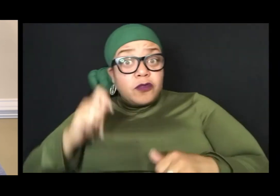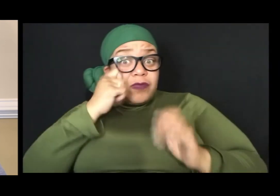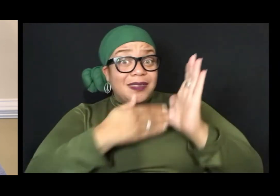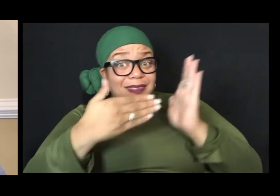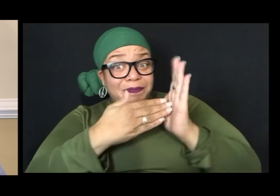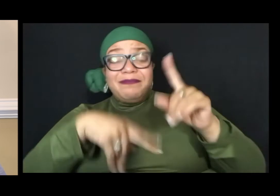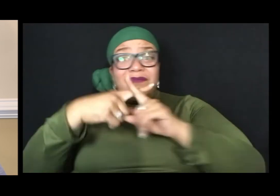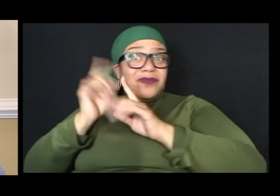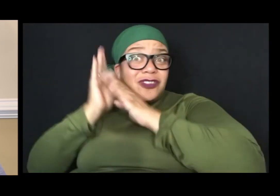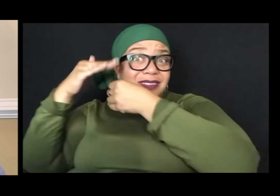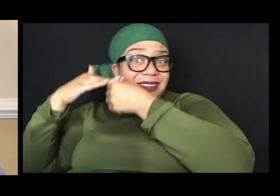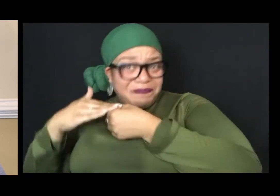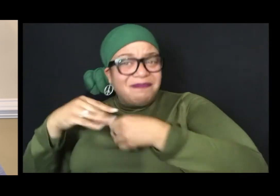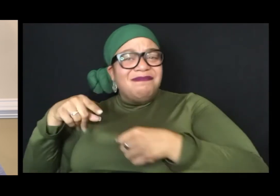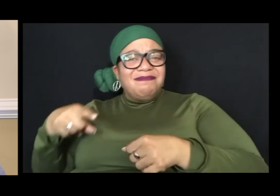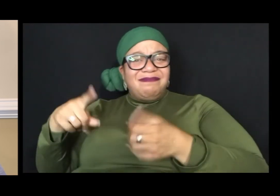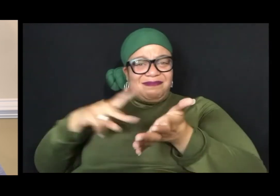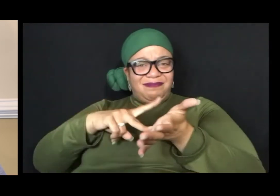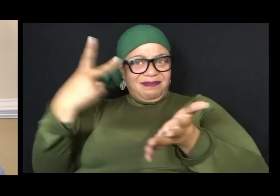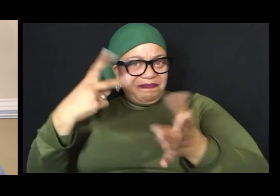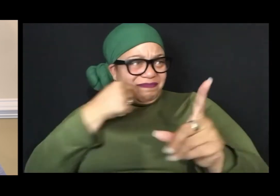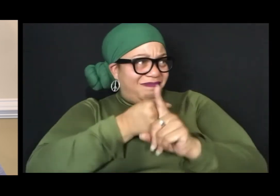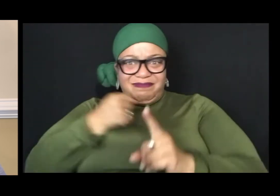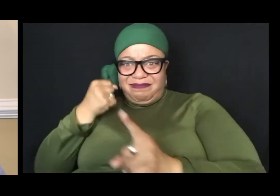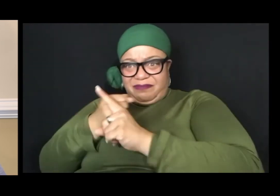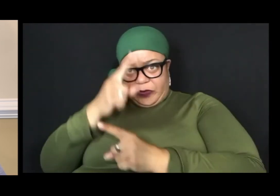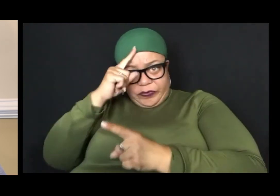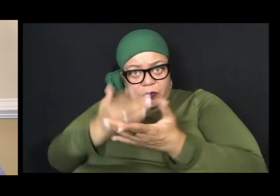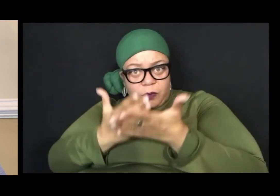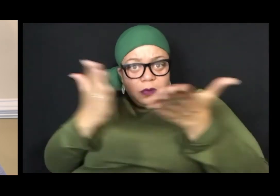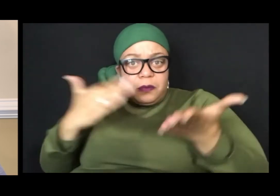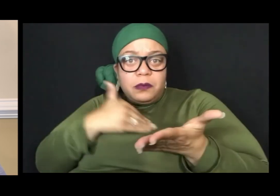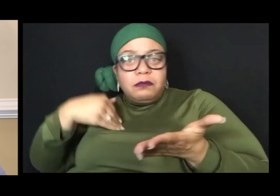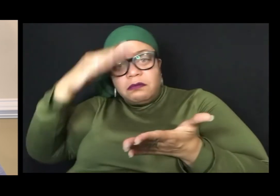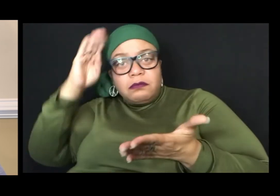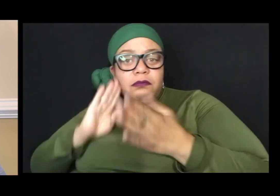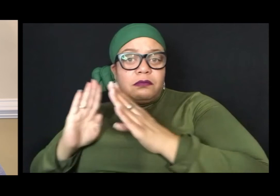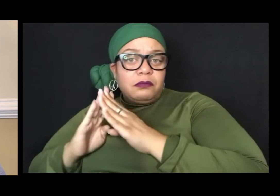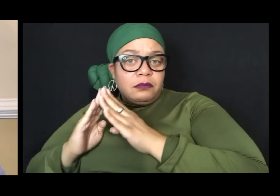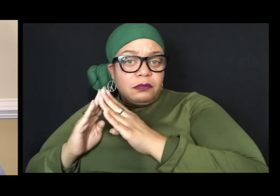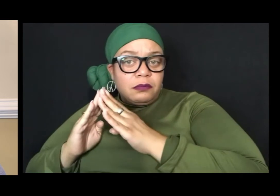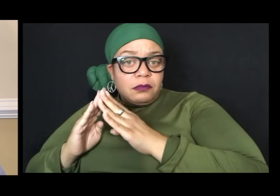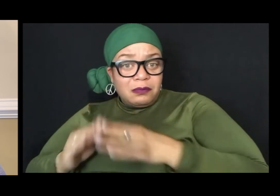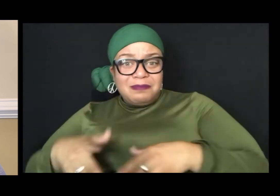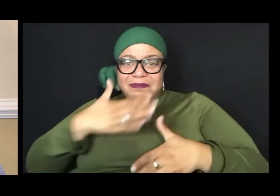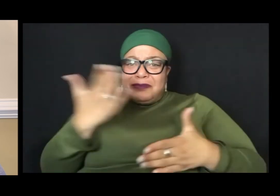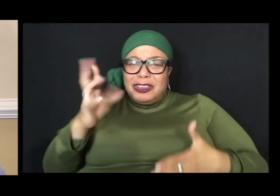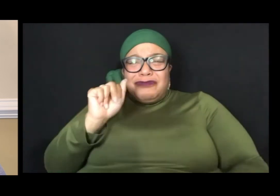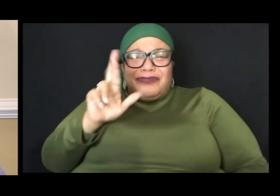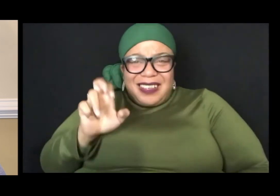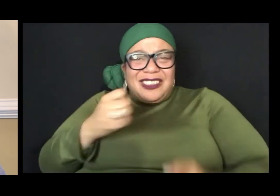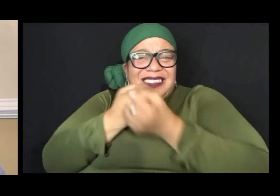and autism is the double hit for those members of the community. They are rarely safe havens for